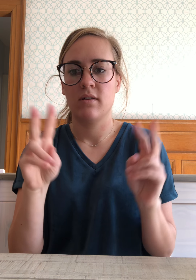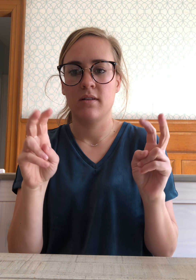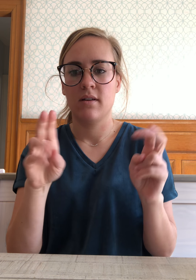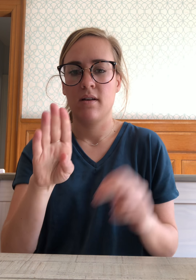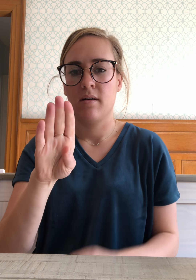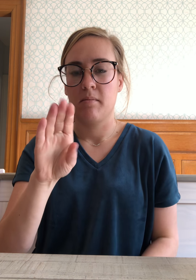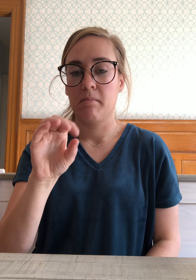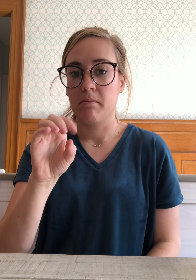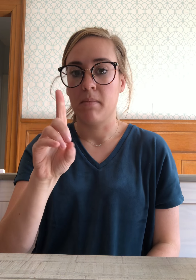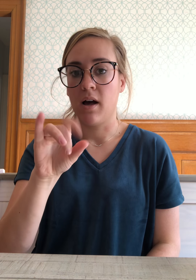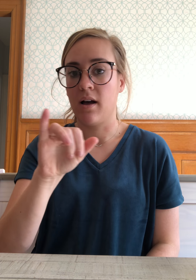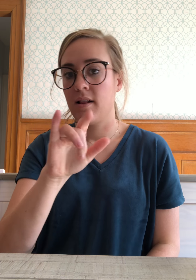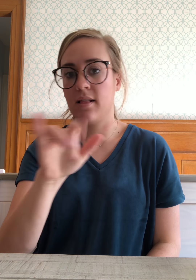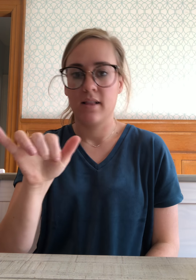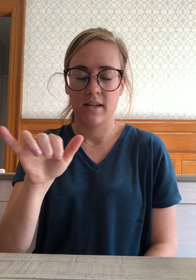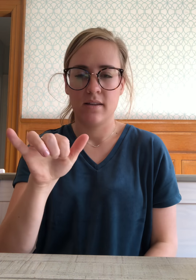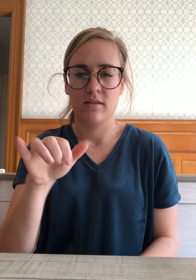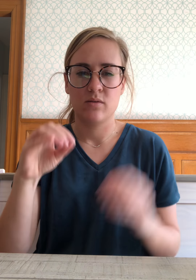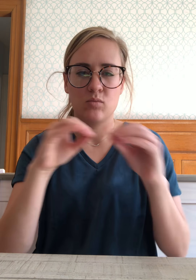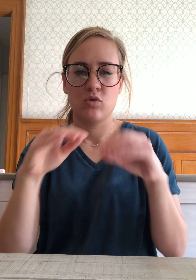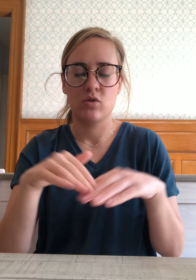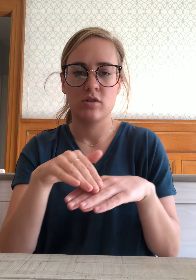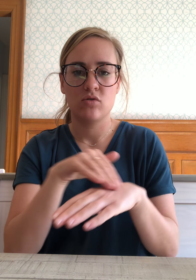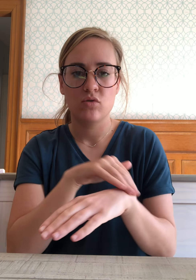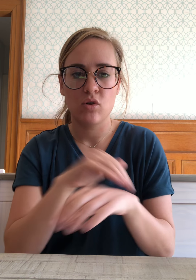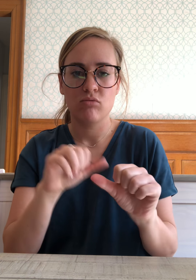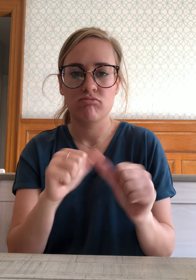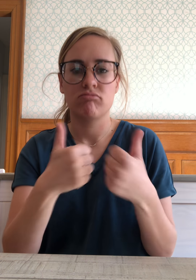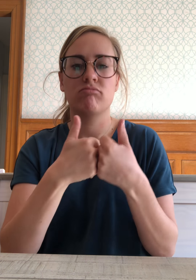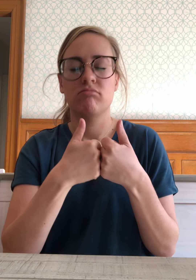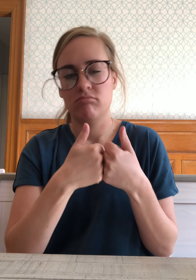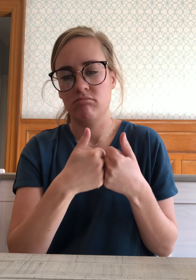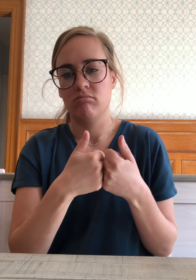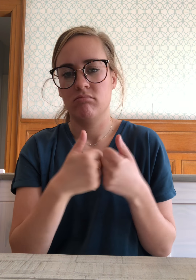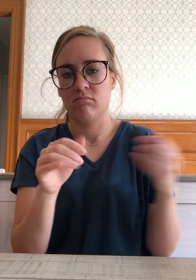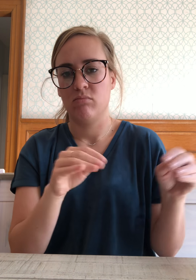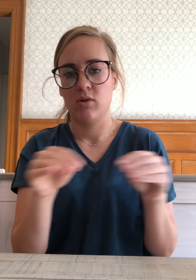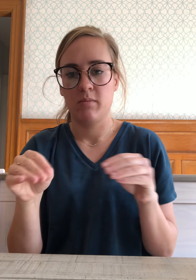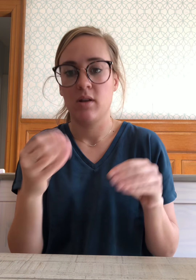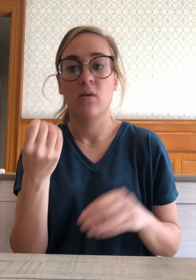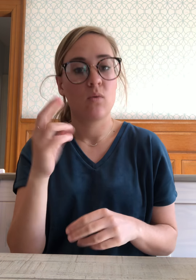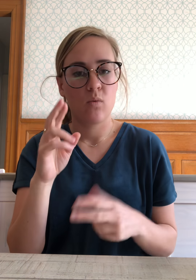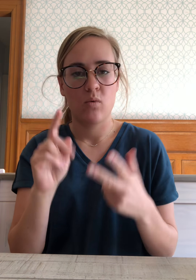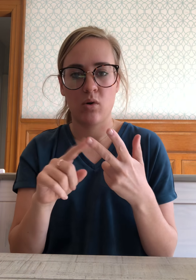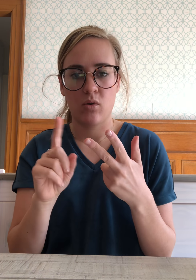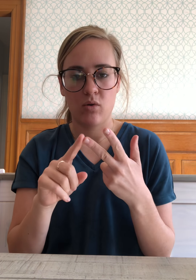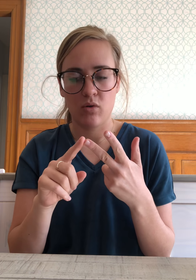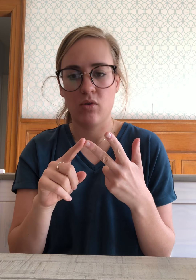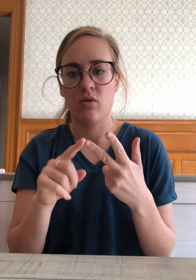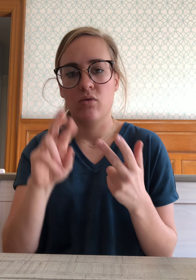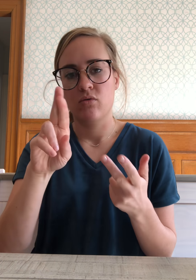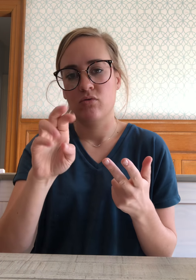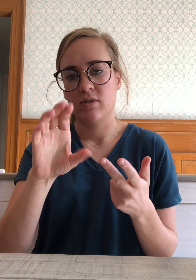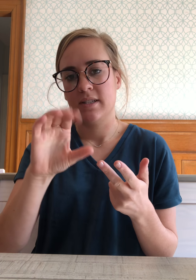translate. This is a slower, more difficult kind of movement. Or reciprocal anchorage. Say we have an upper diastema between the